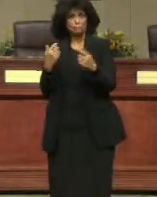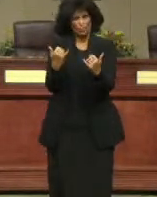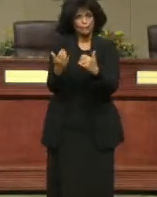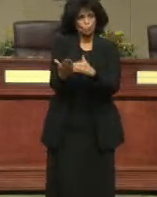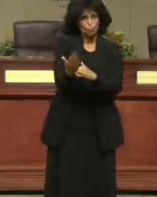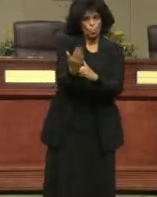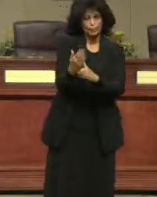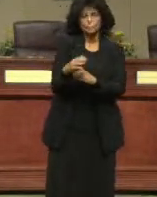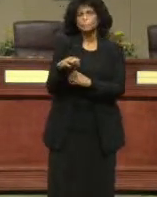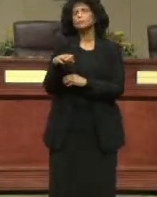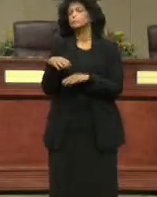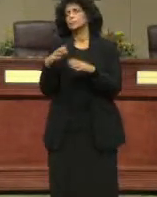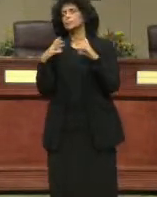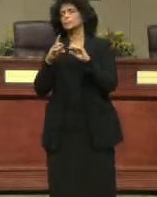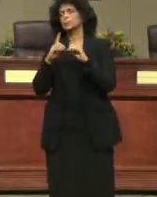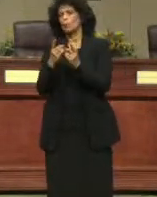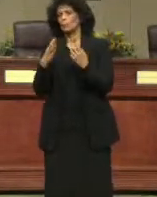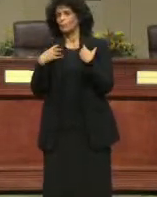is